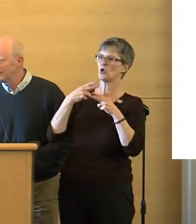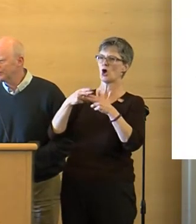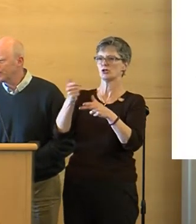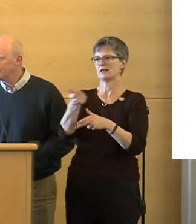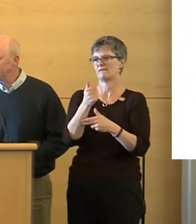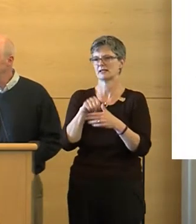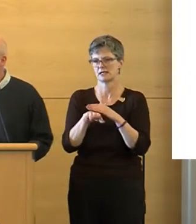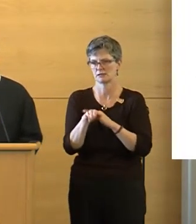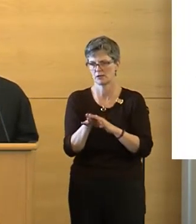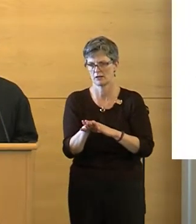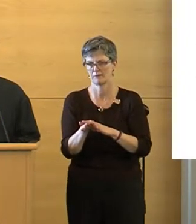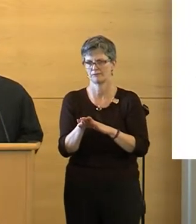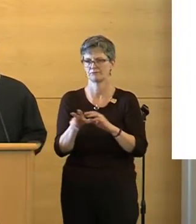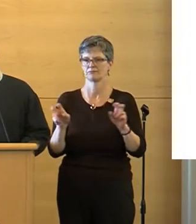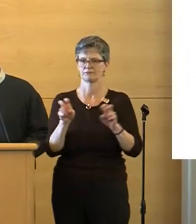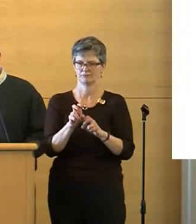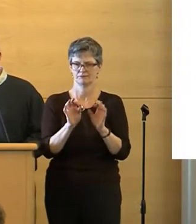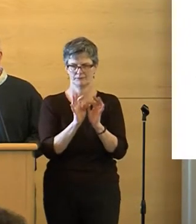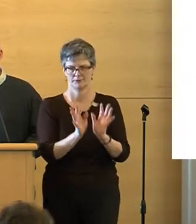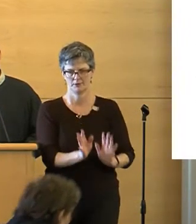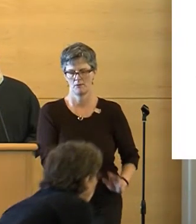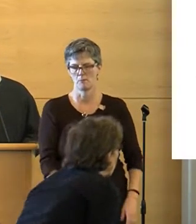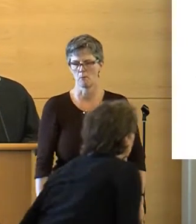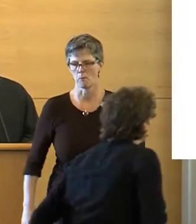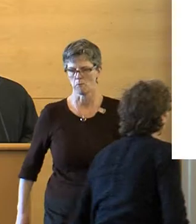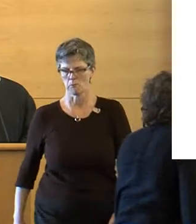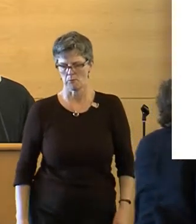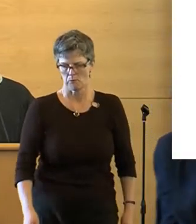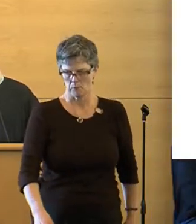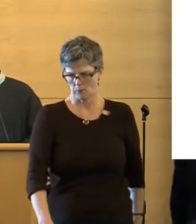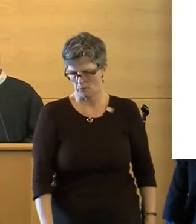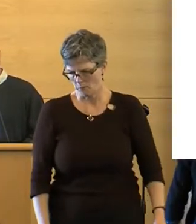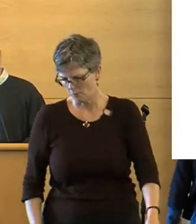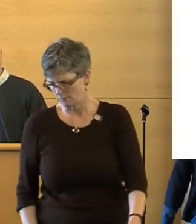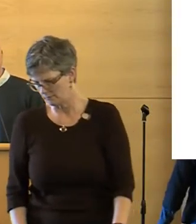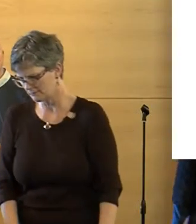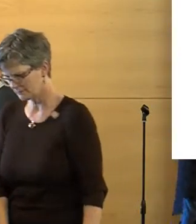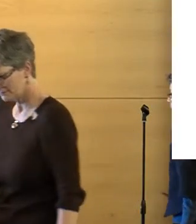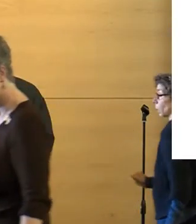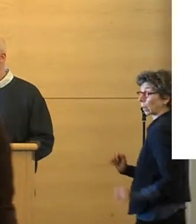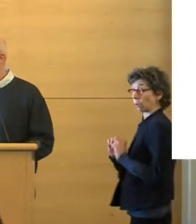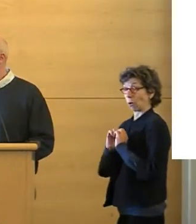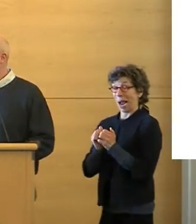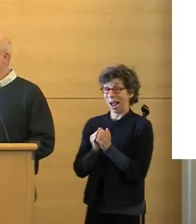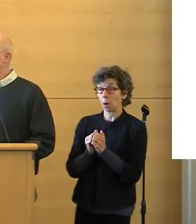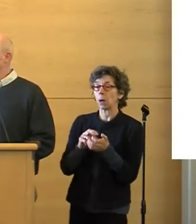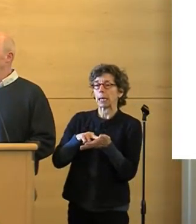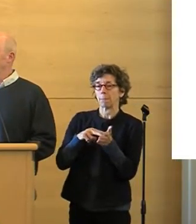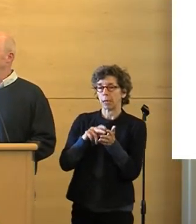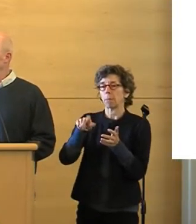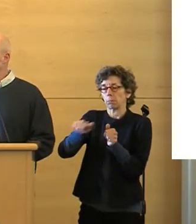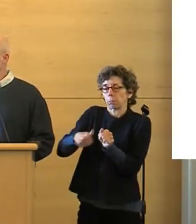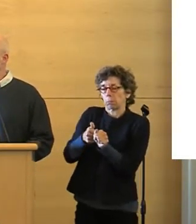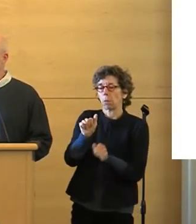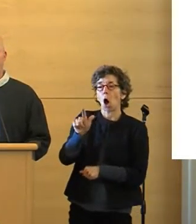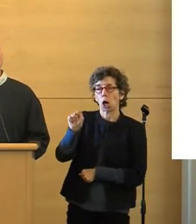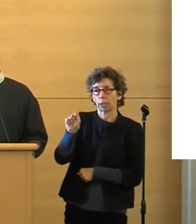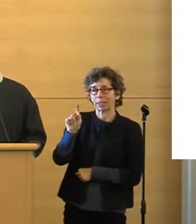at level 2A. And so that, I think, is pretty widely established now that that's the bar, that's what we need to be shooting